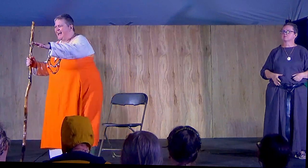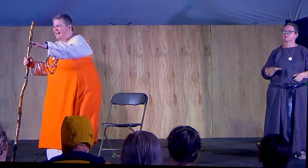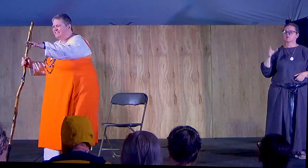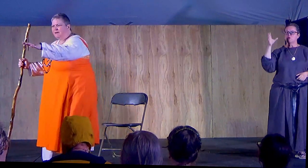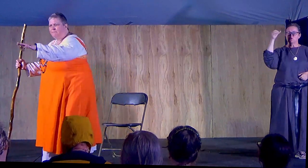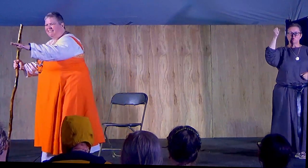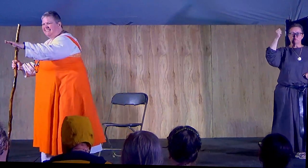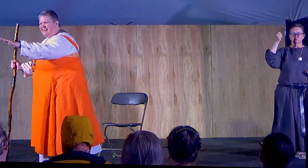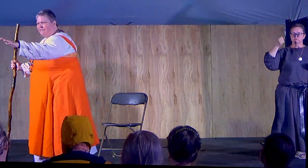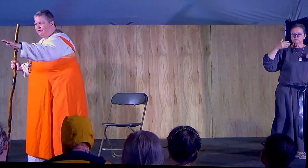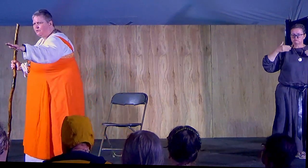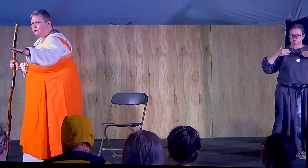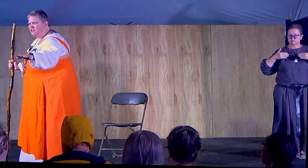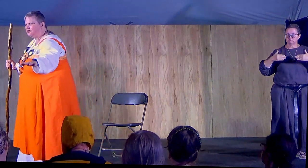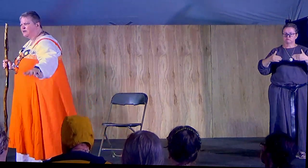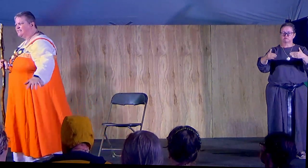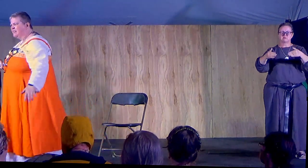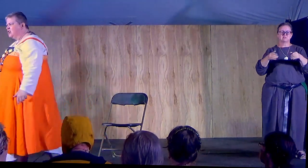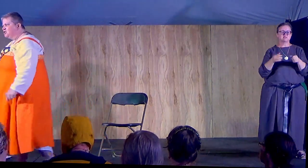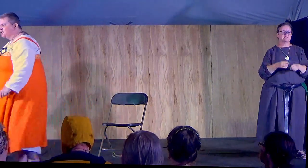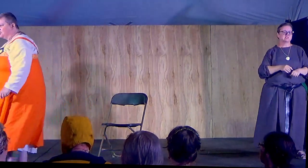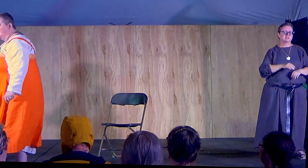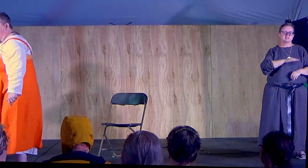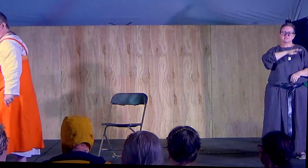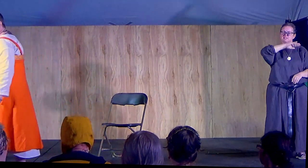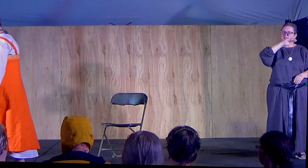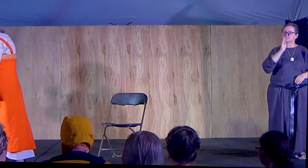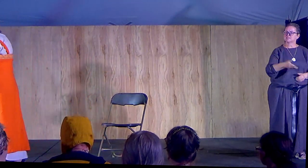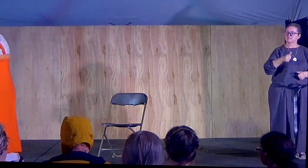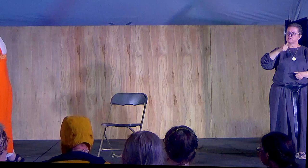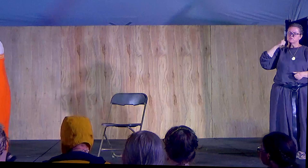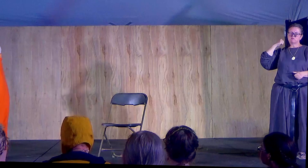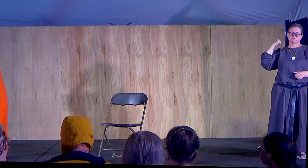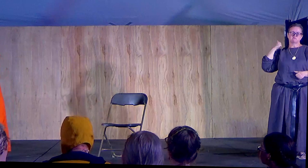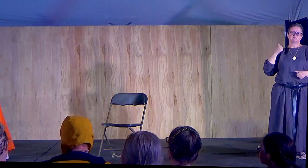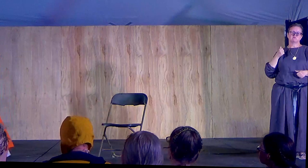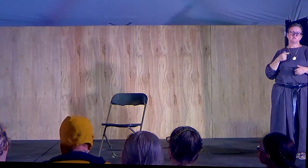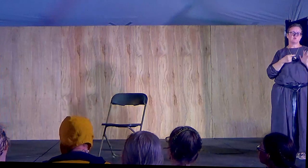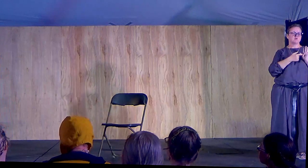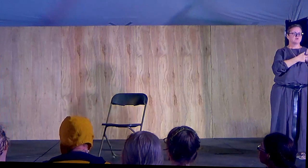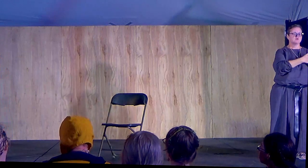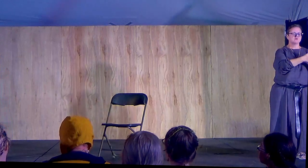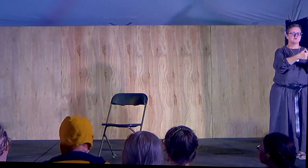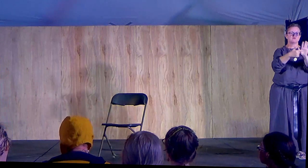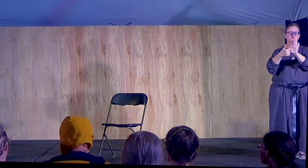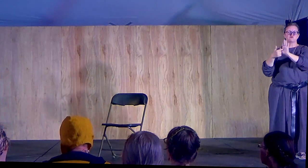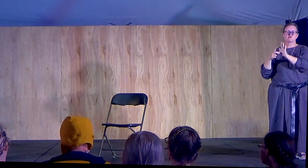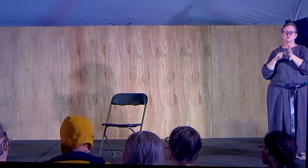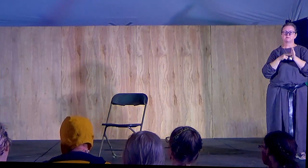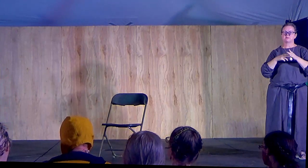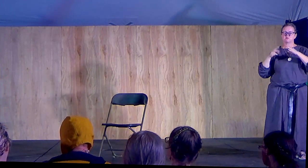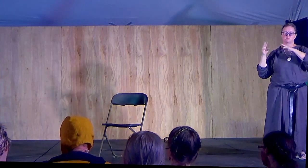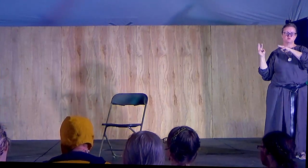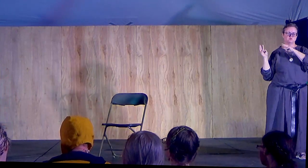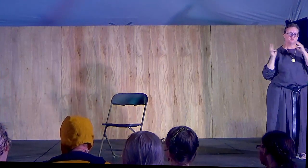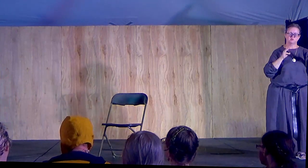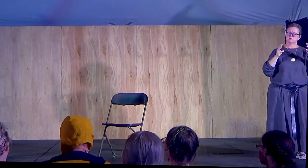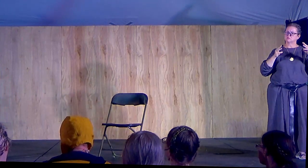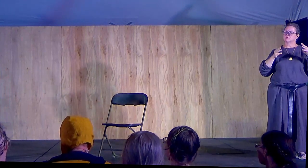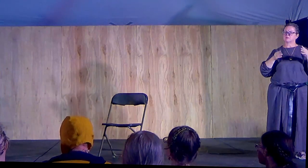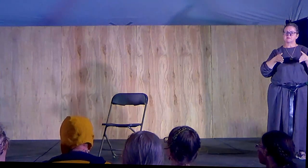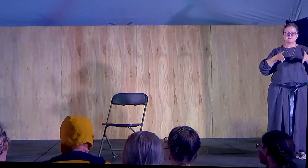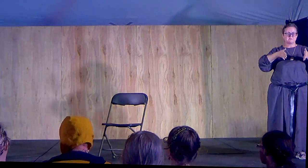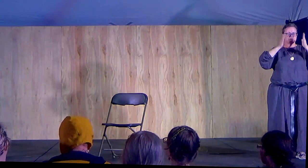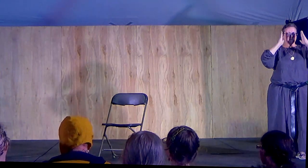or advance, but never retreat. Show them the meaning of battle. Heed not the